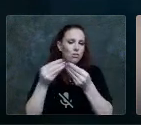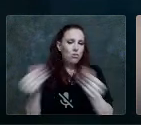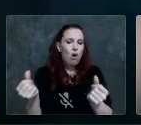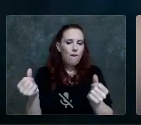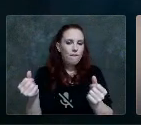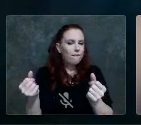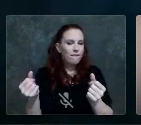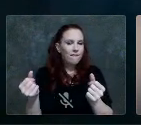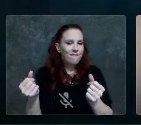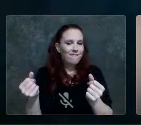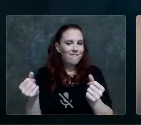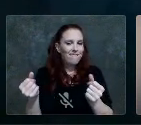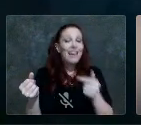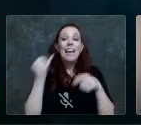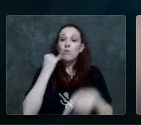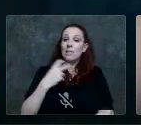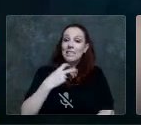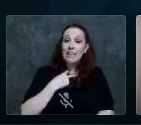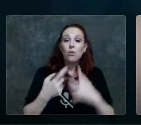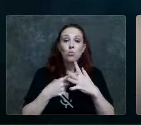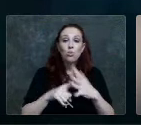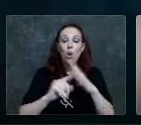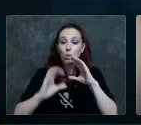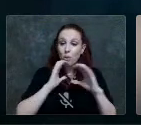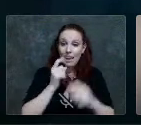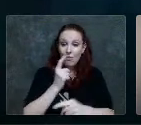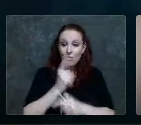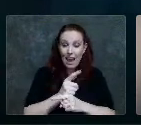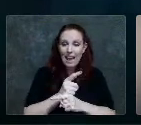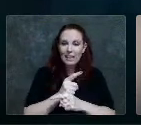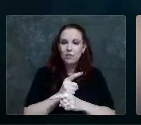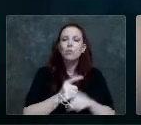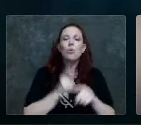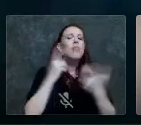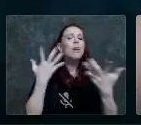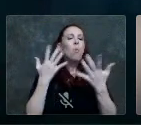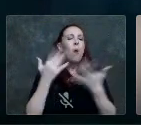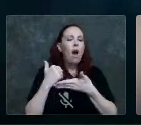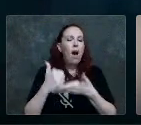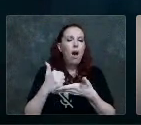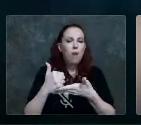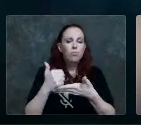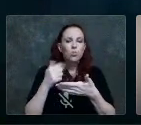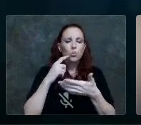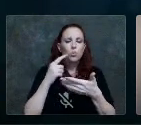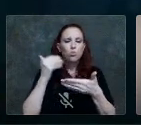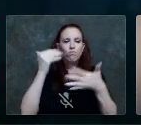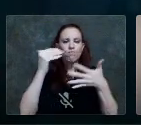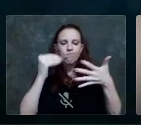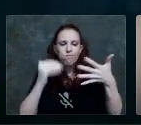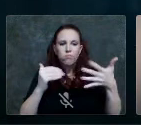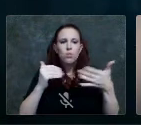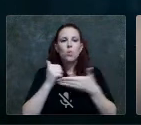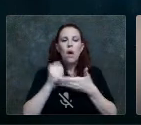where when you're stuck, you start communicating, right? And so here's the hierarchy that I think can be helpful to go through as a way to manage risk and to